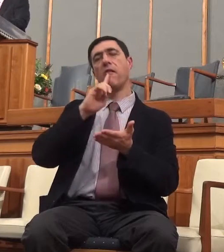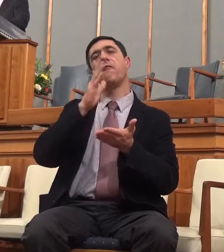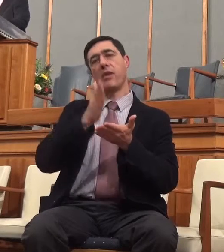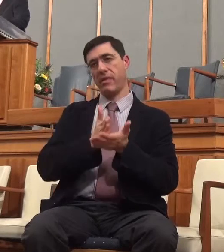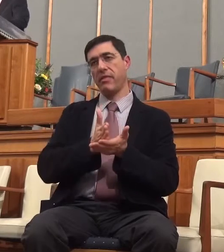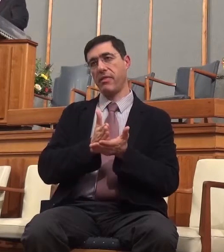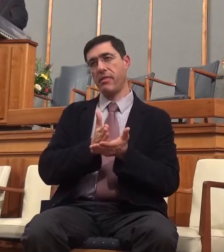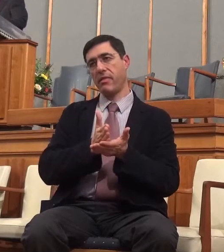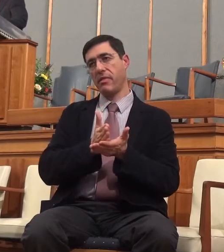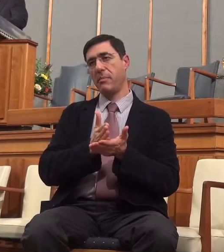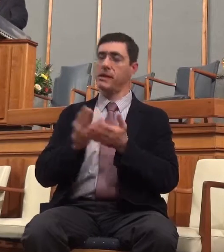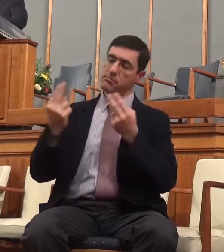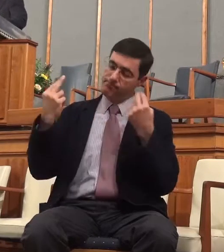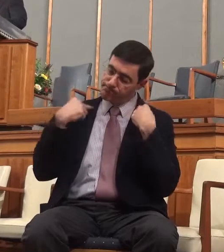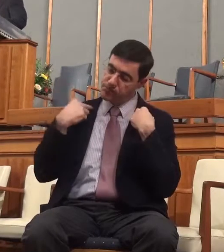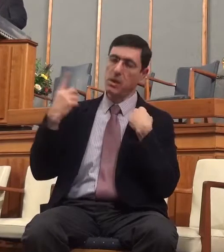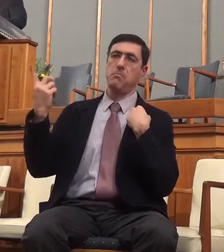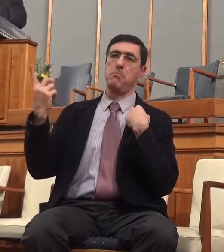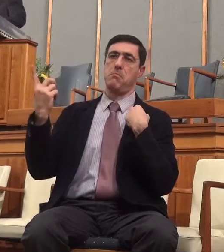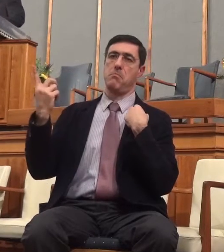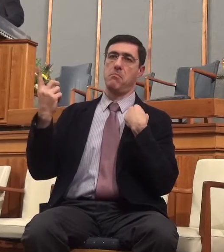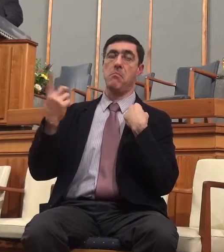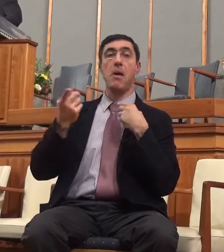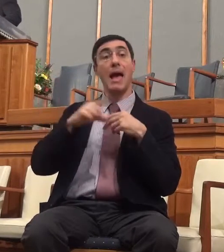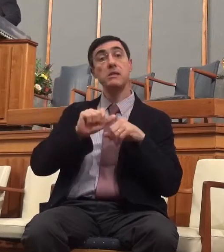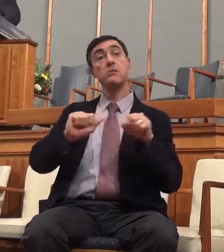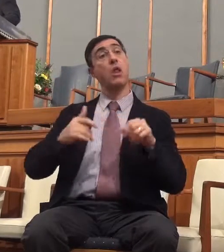is never the same again. For we